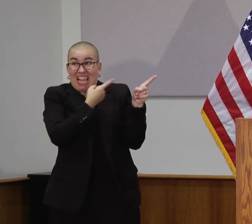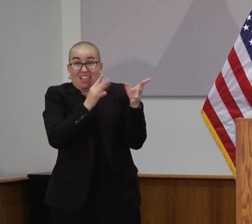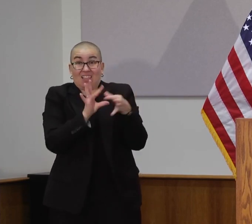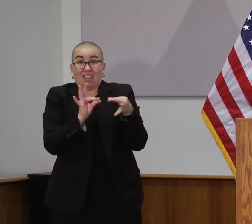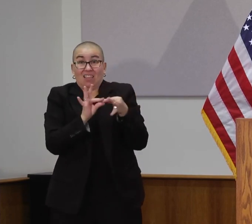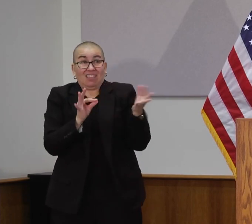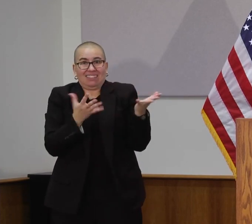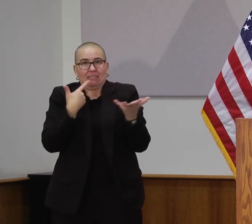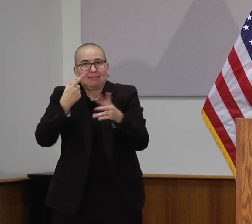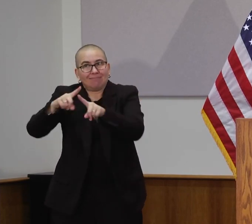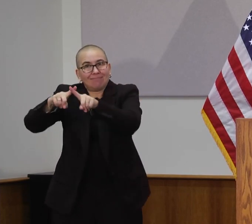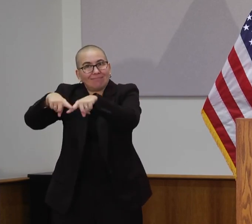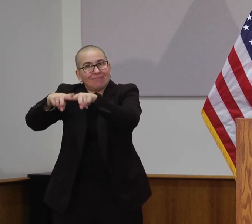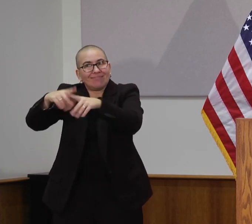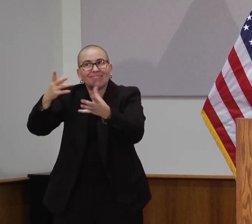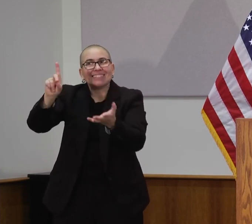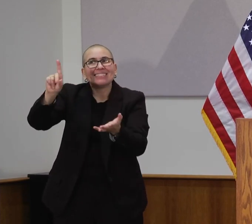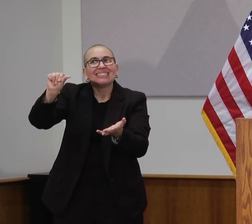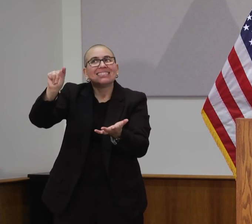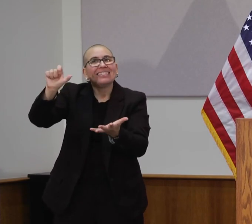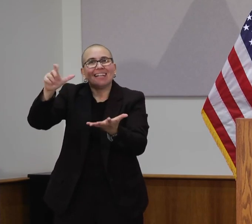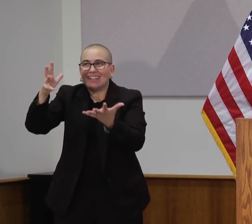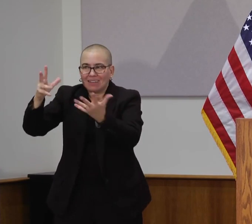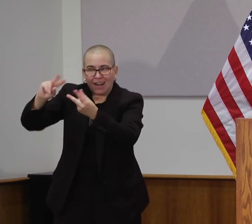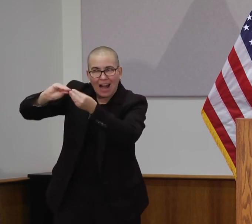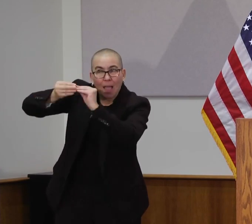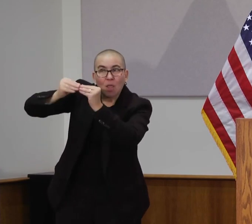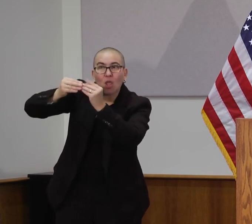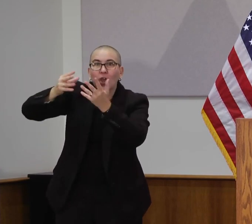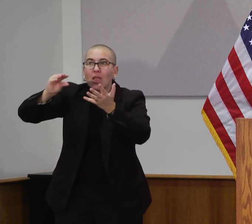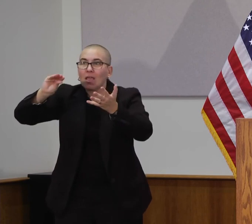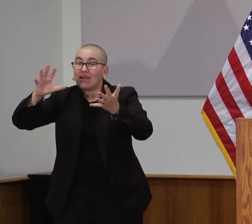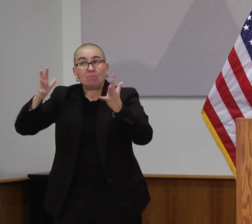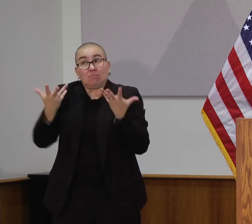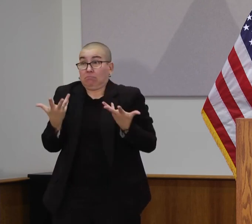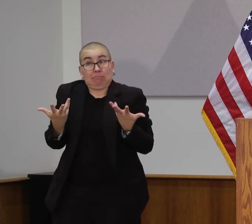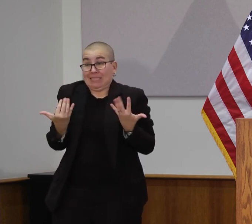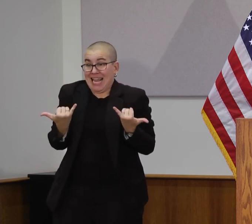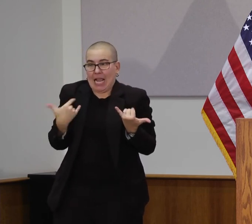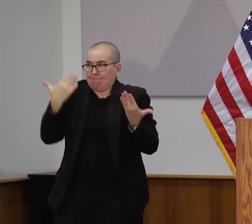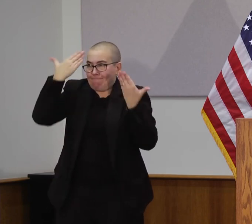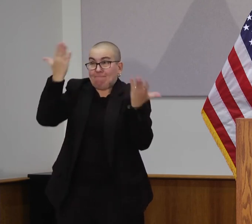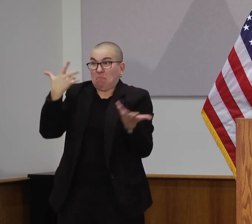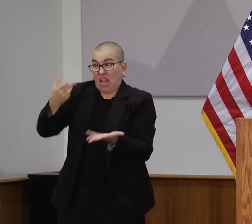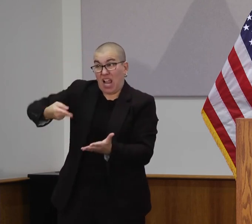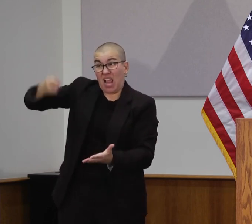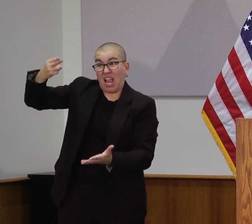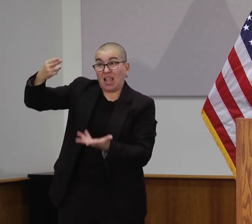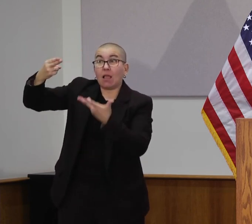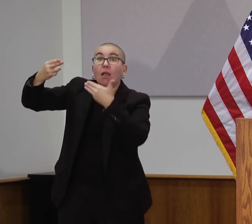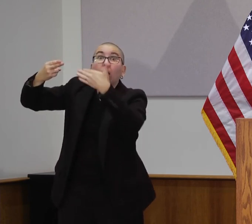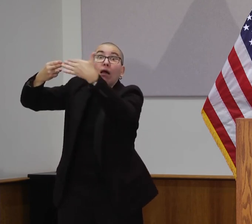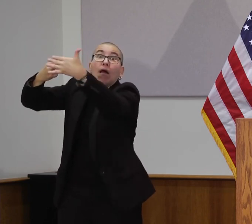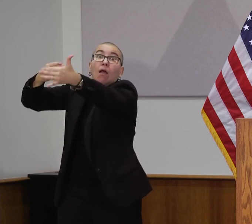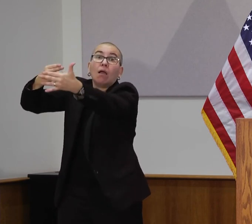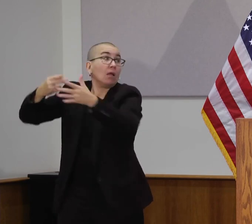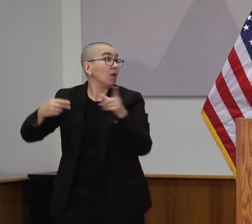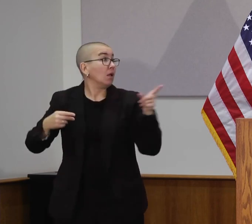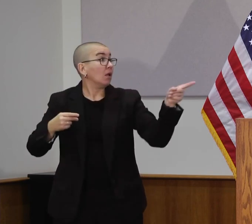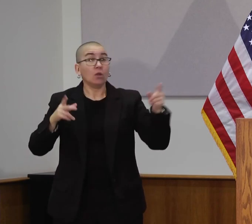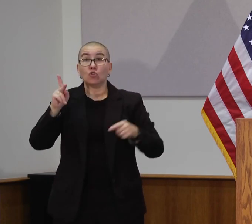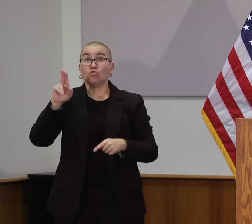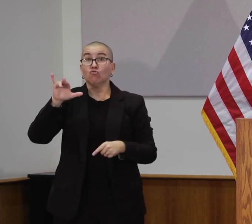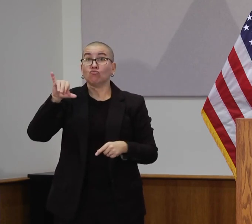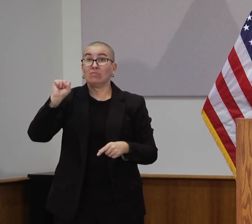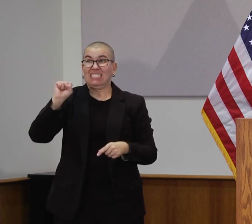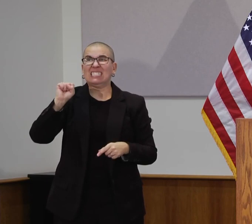are. And as I mentioned before, numbers are moving fairly fast, but Chris could cite more quantitatively, but the